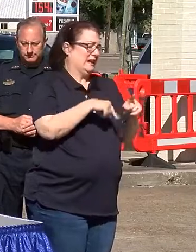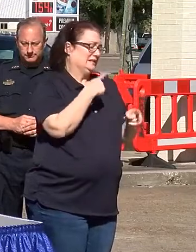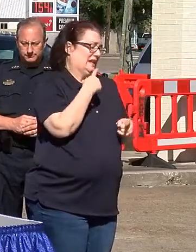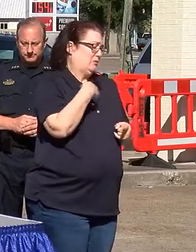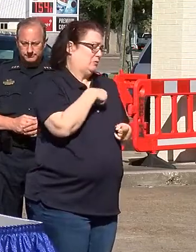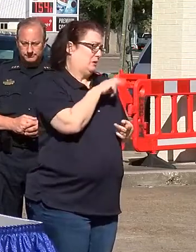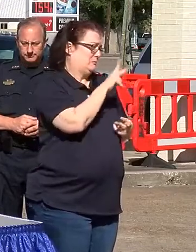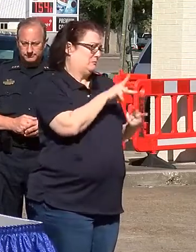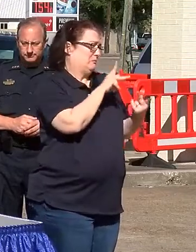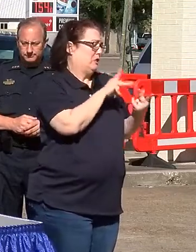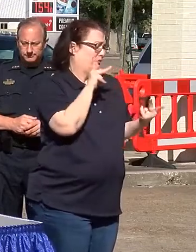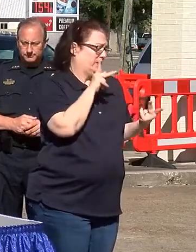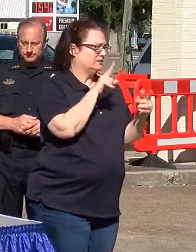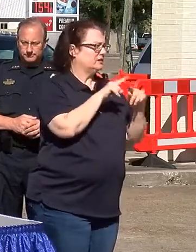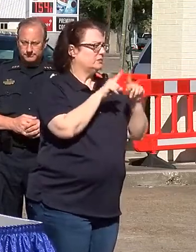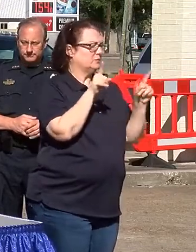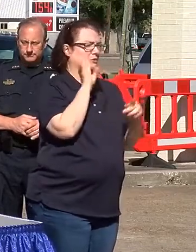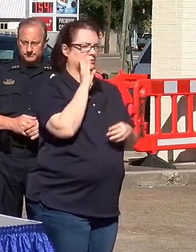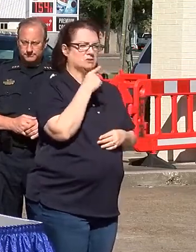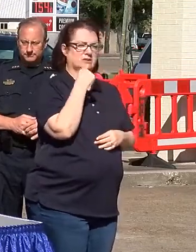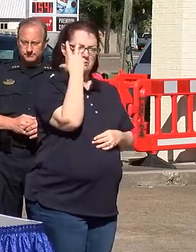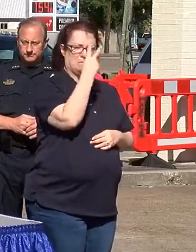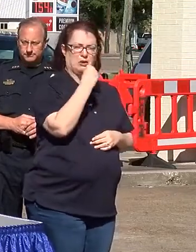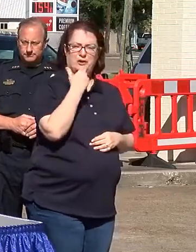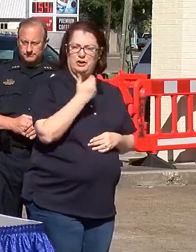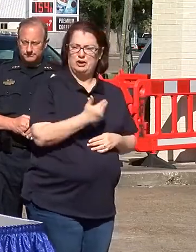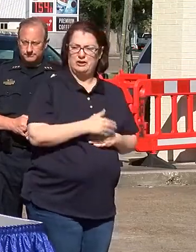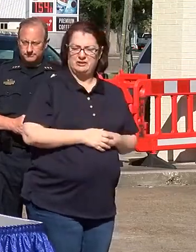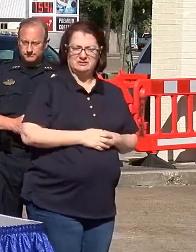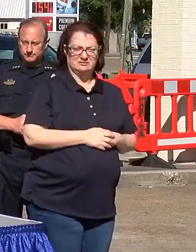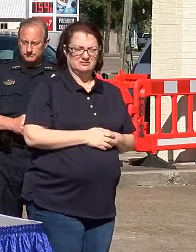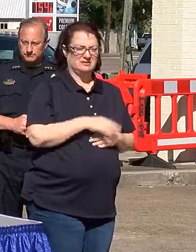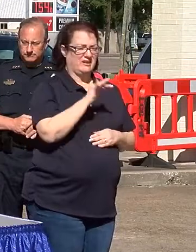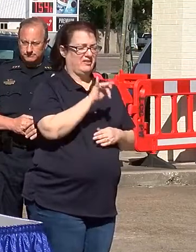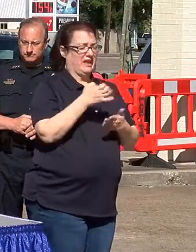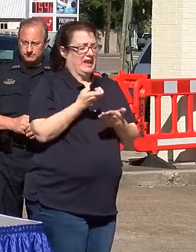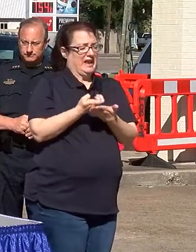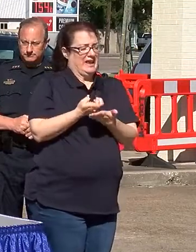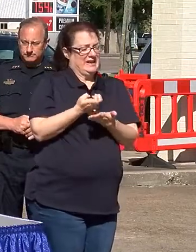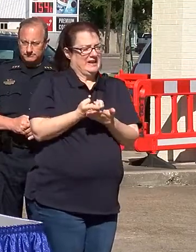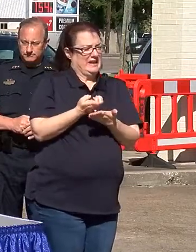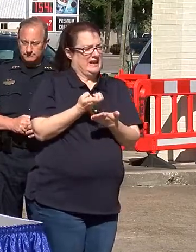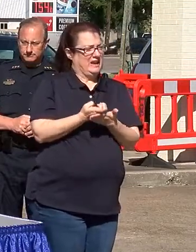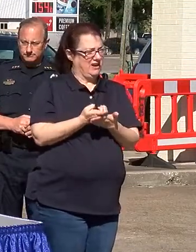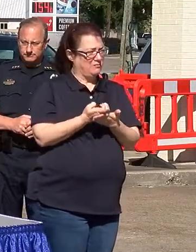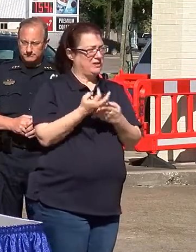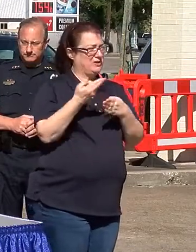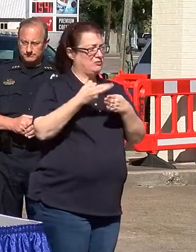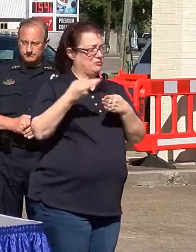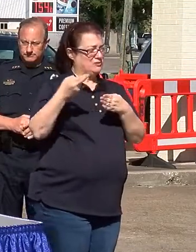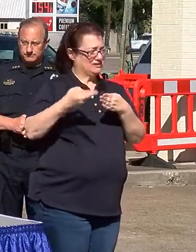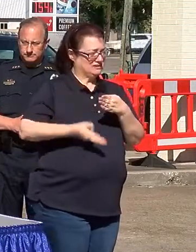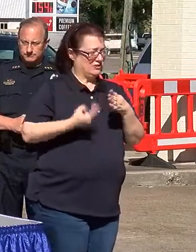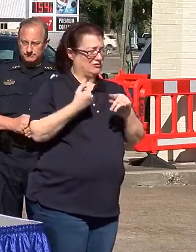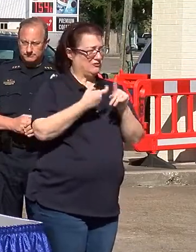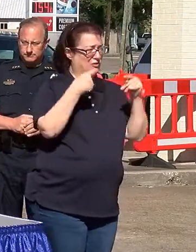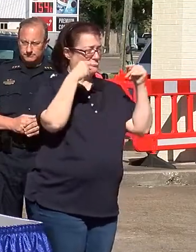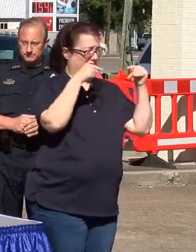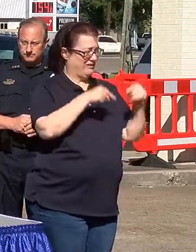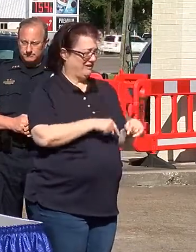but overall, I would say pretty dang good. The economic consequences of this public health